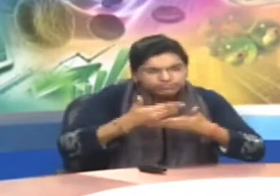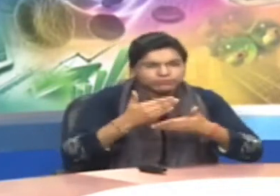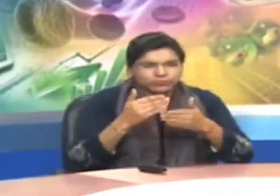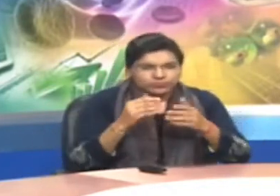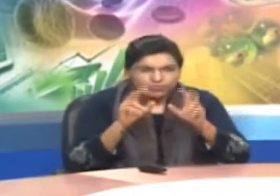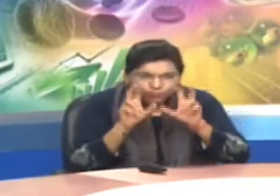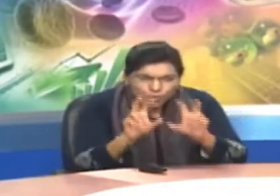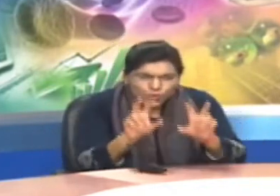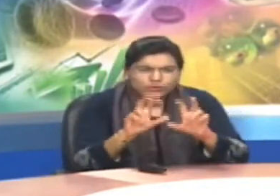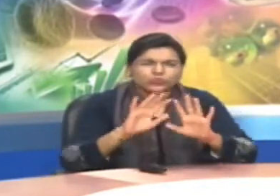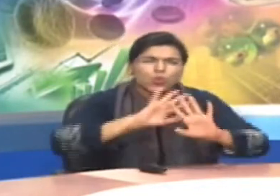and personal